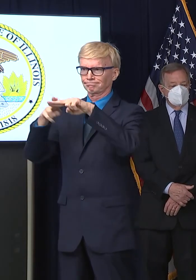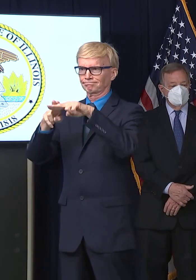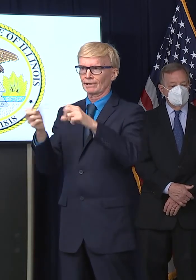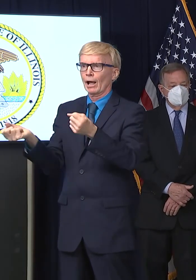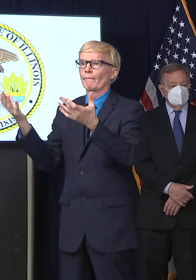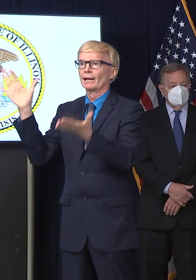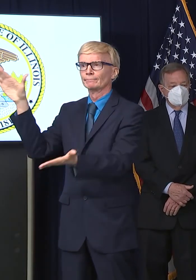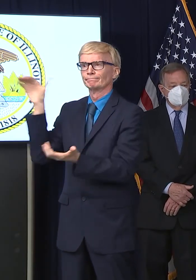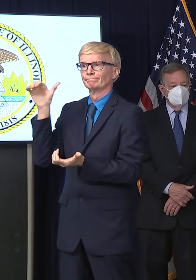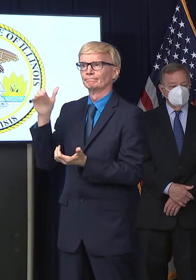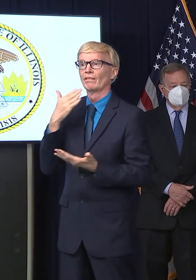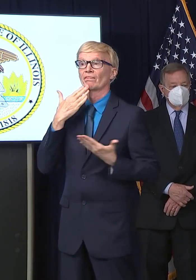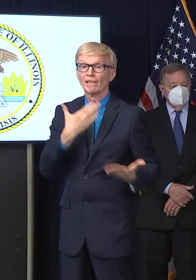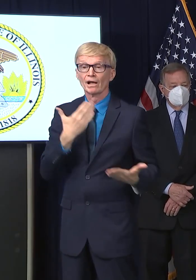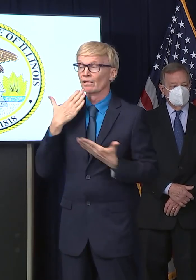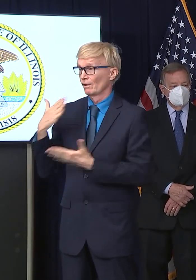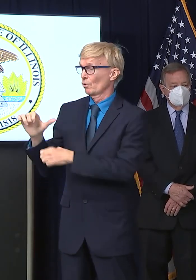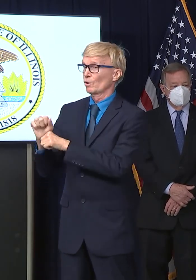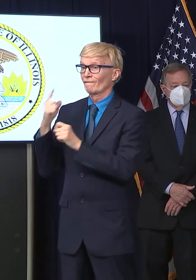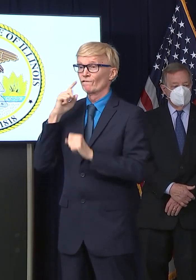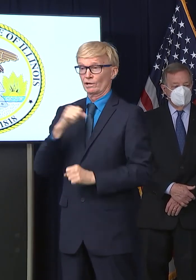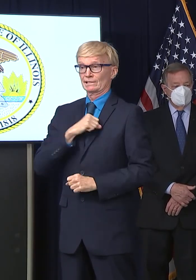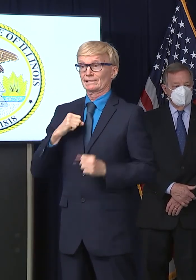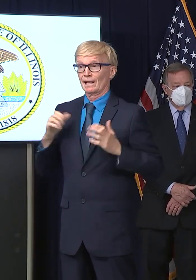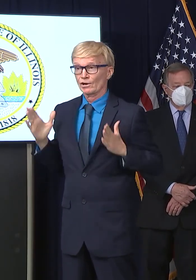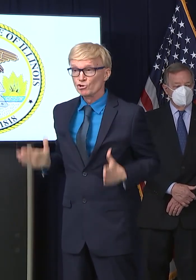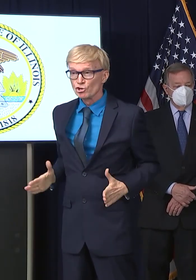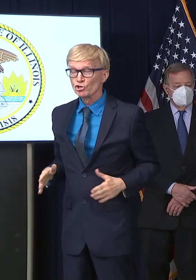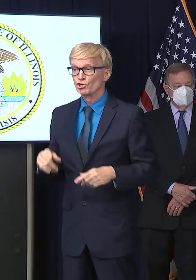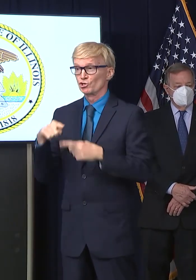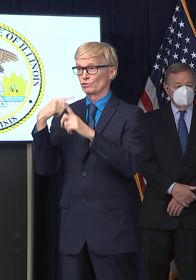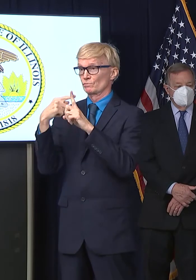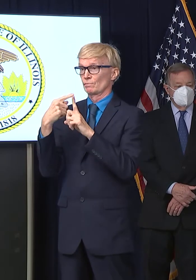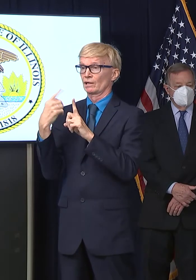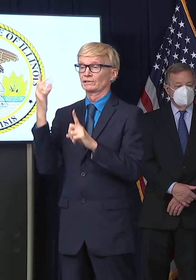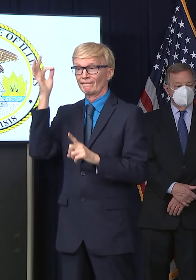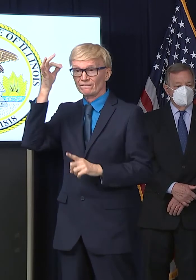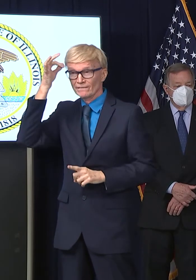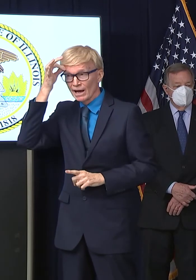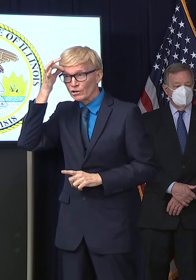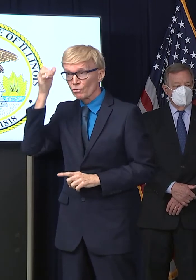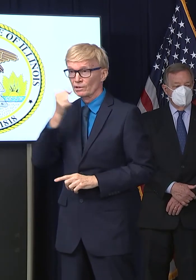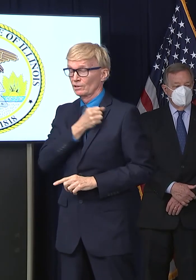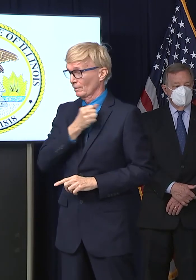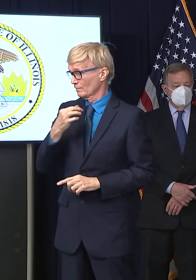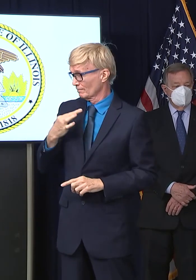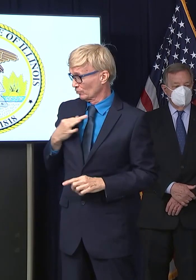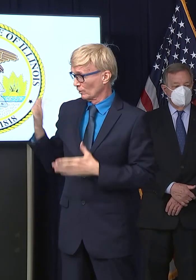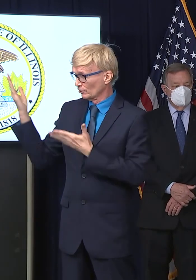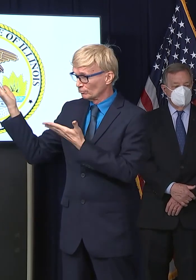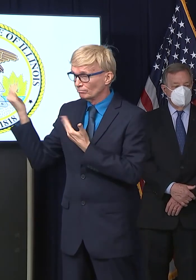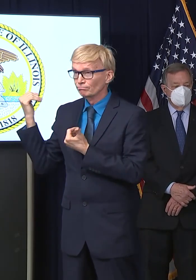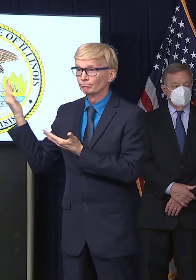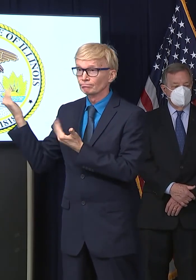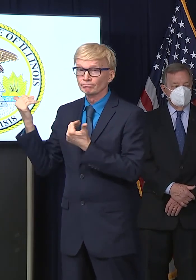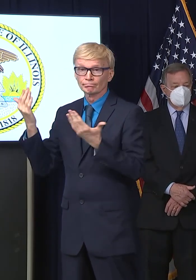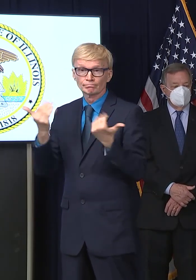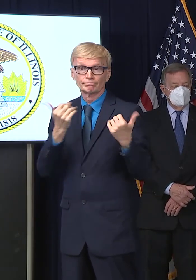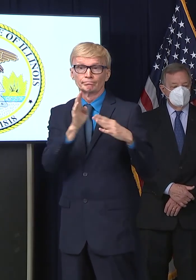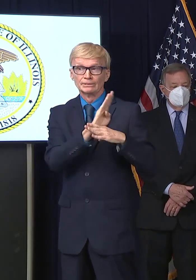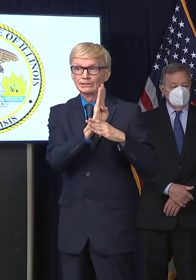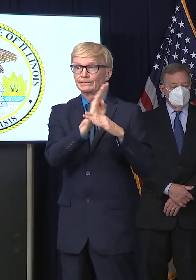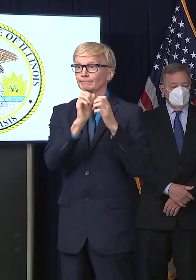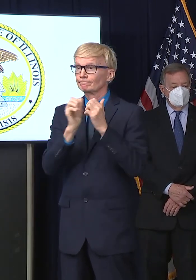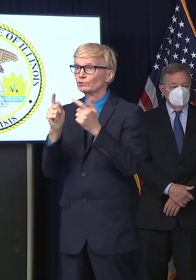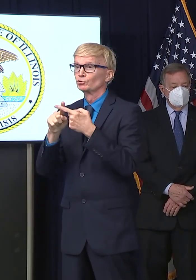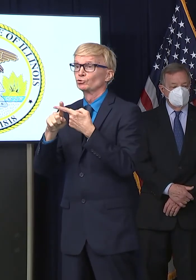of our senators at getting the money for them to do that, thanks to the work of the federal administration at getting those manufacturers